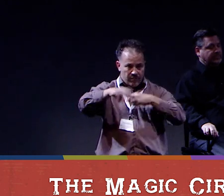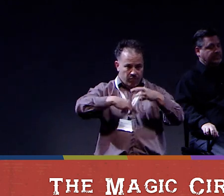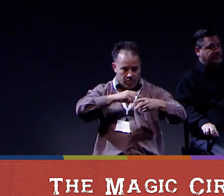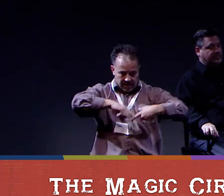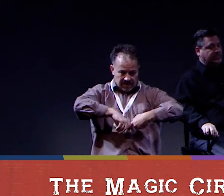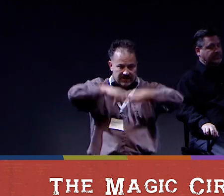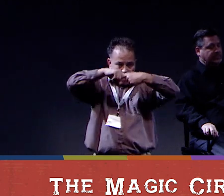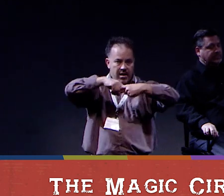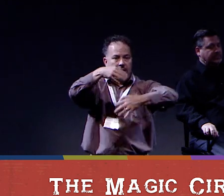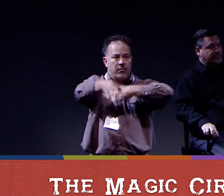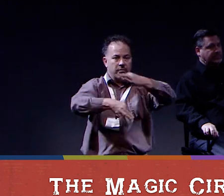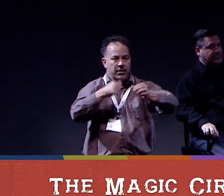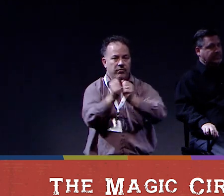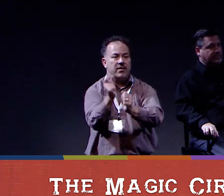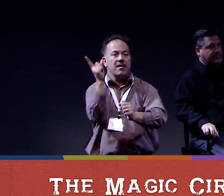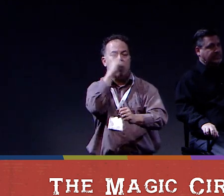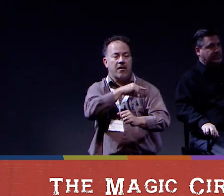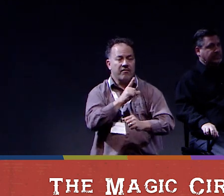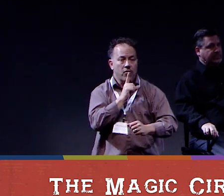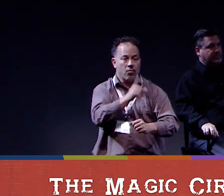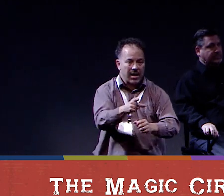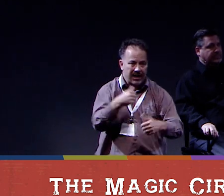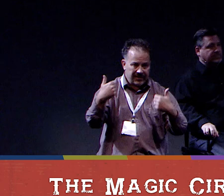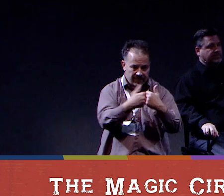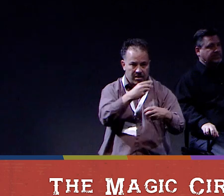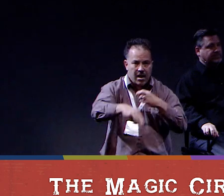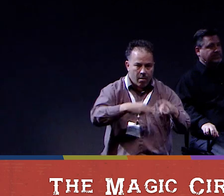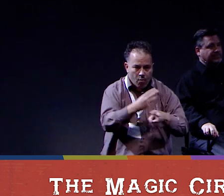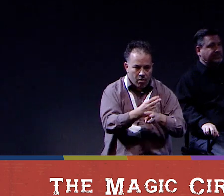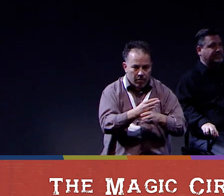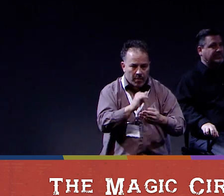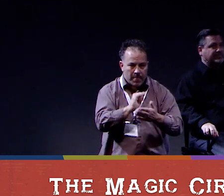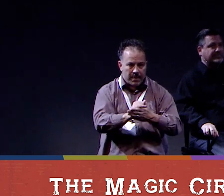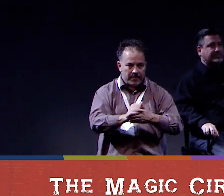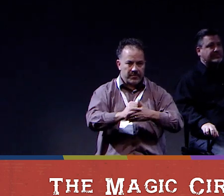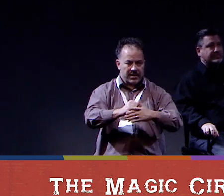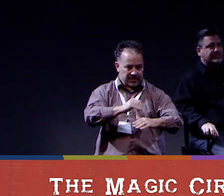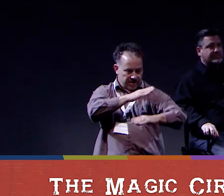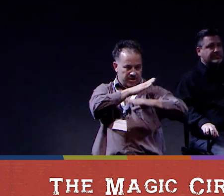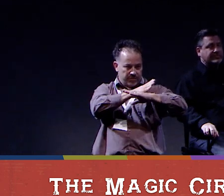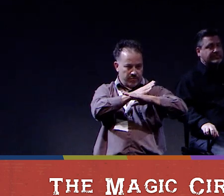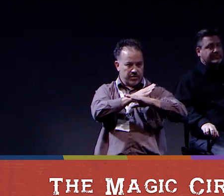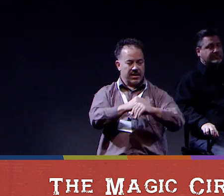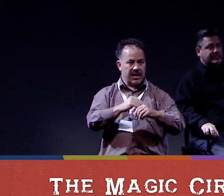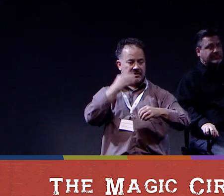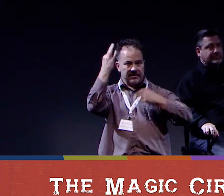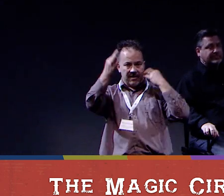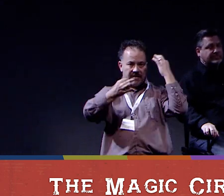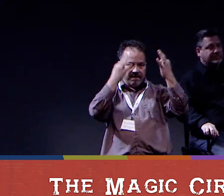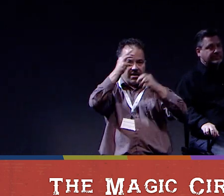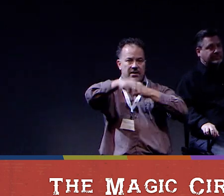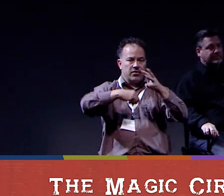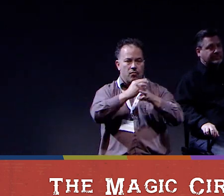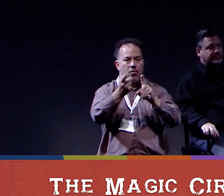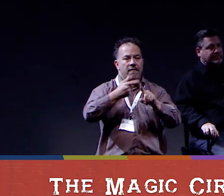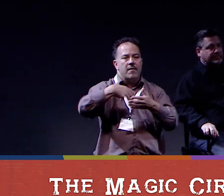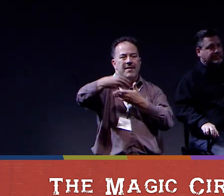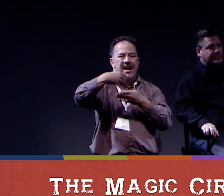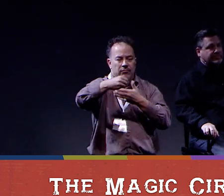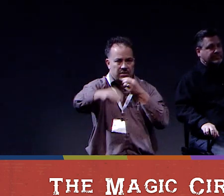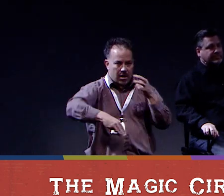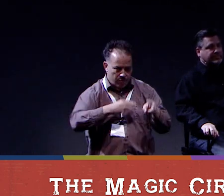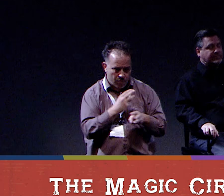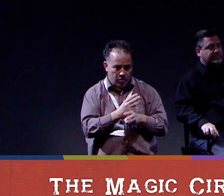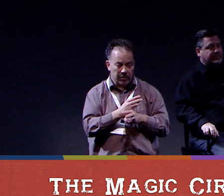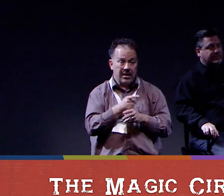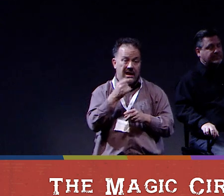and replaced by the artificial reality of a game world. It's a shield that protects the fantasy world from the outside world.